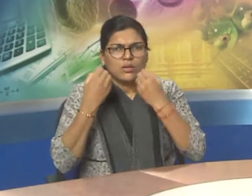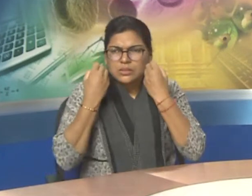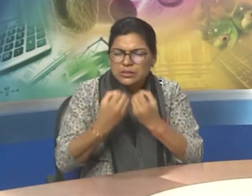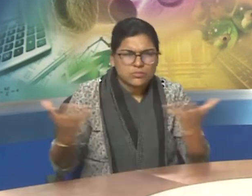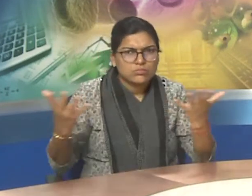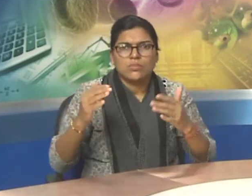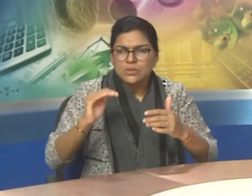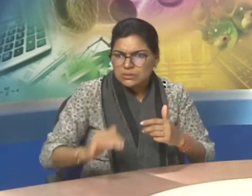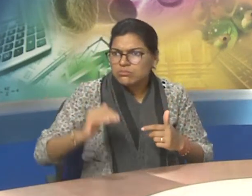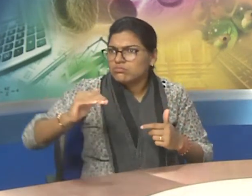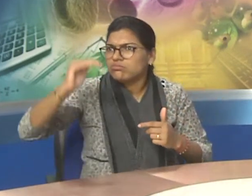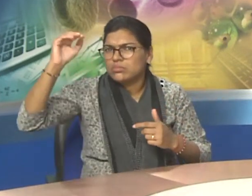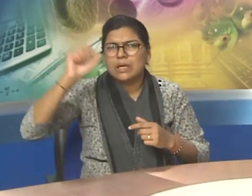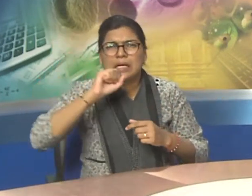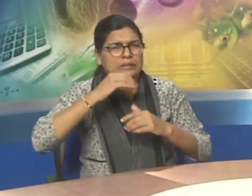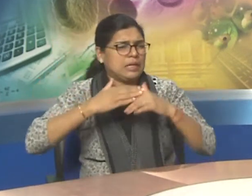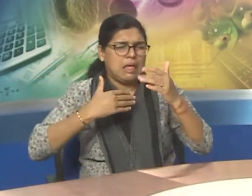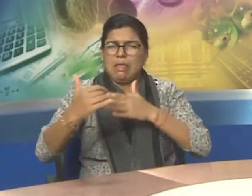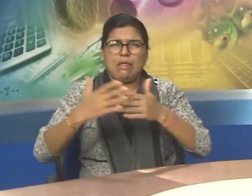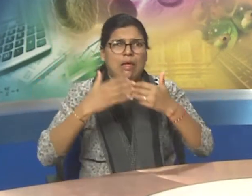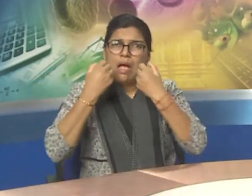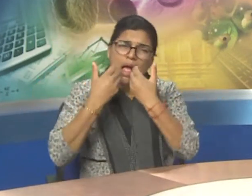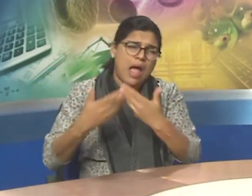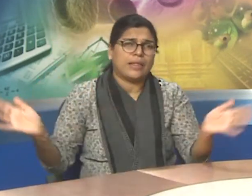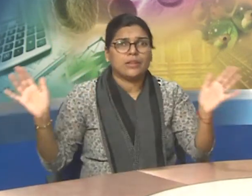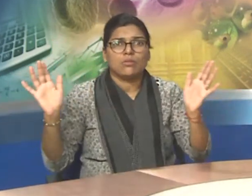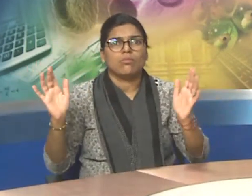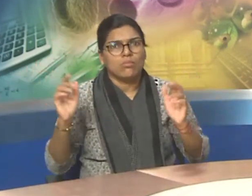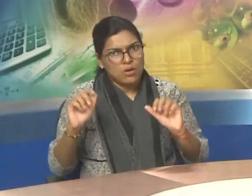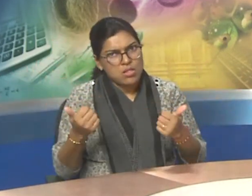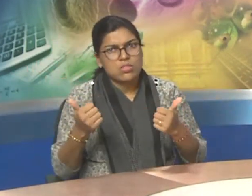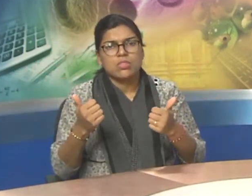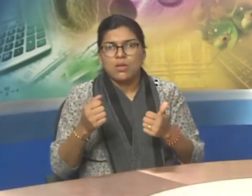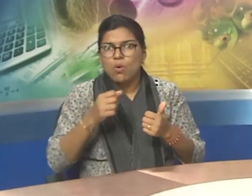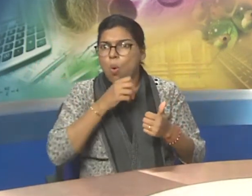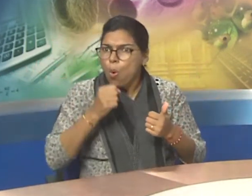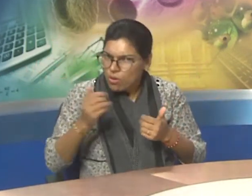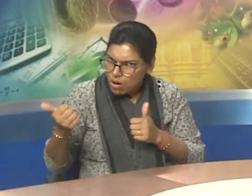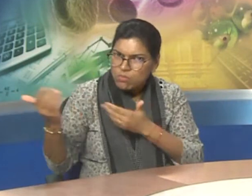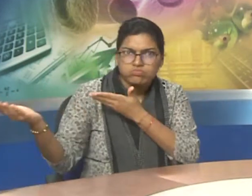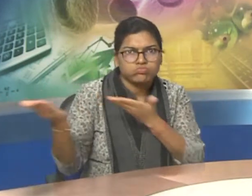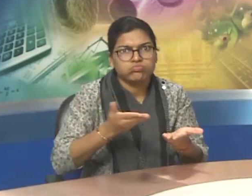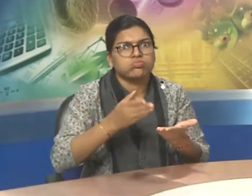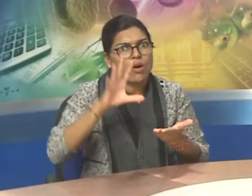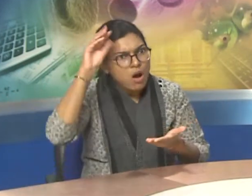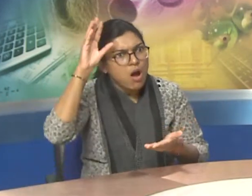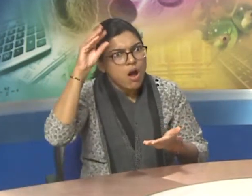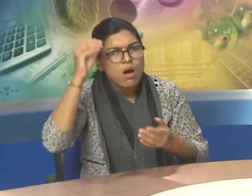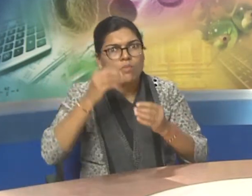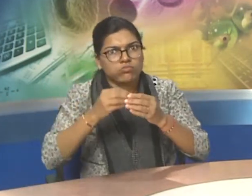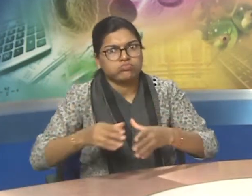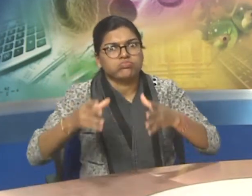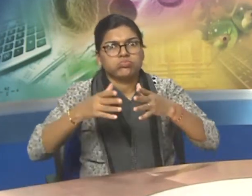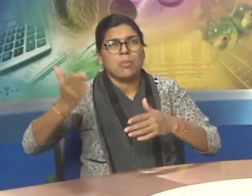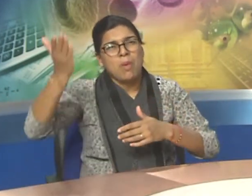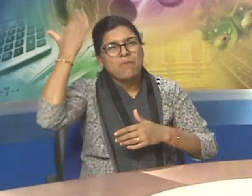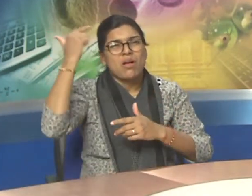Growth of reader explains that nowadays different people from different background, old people